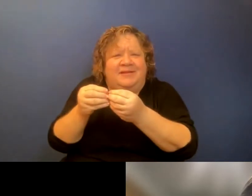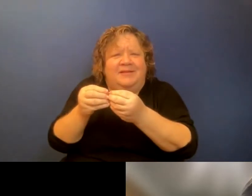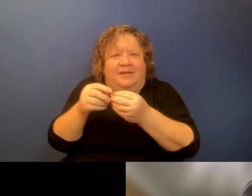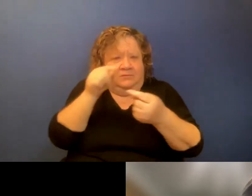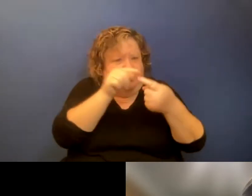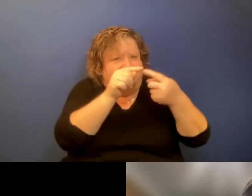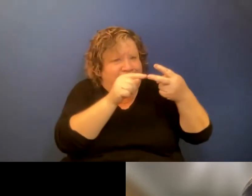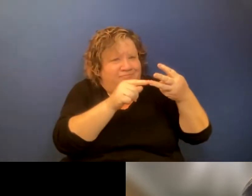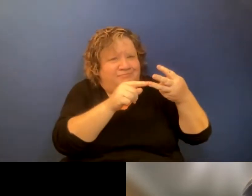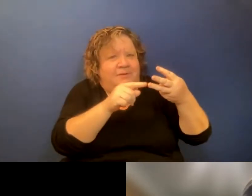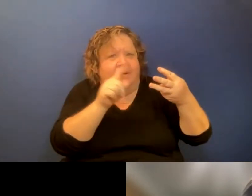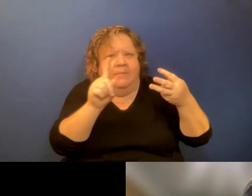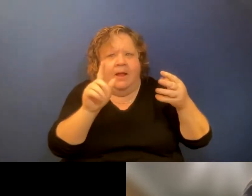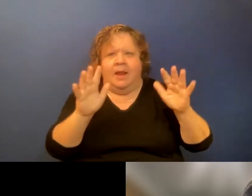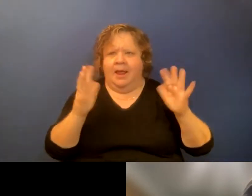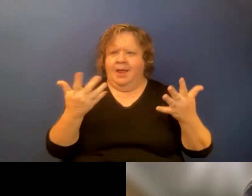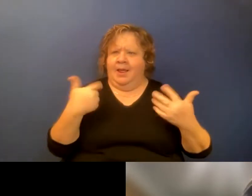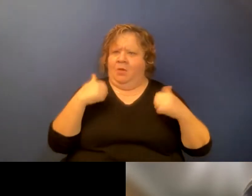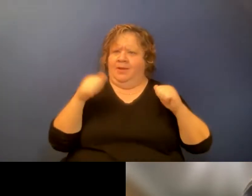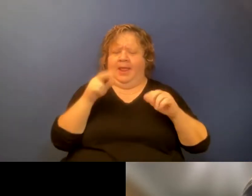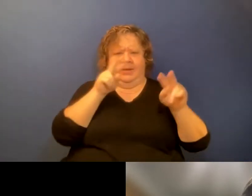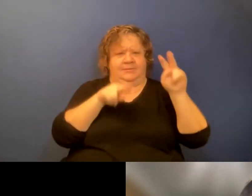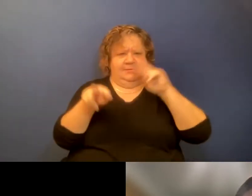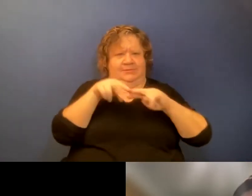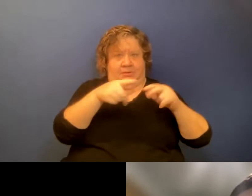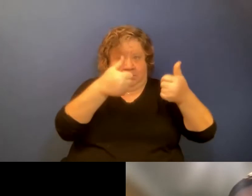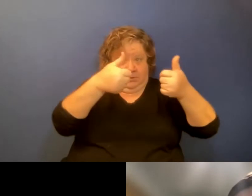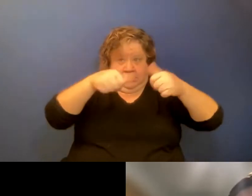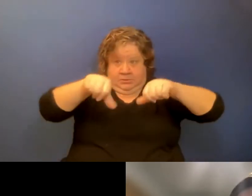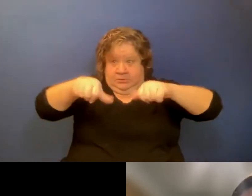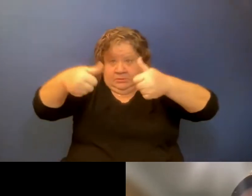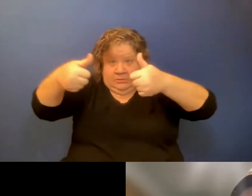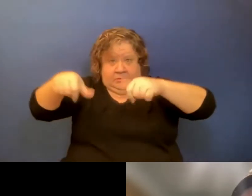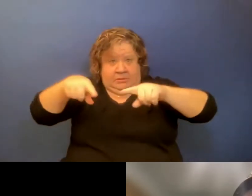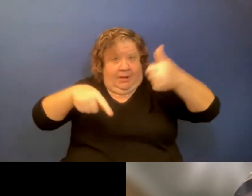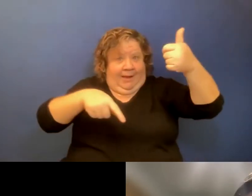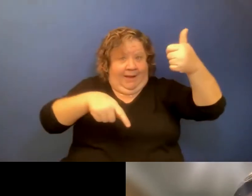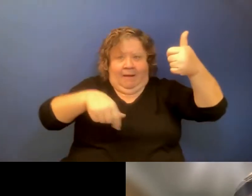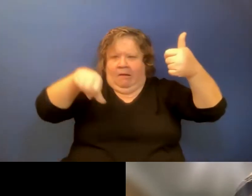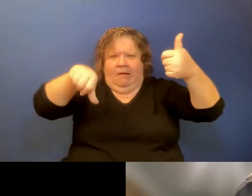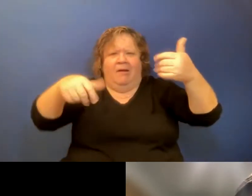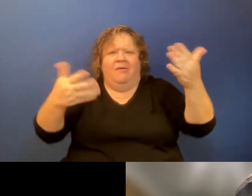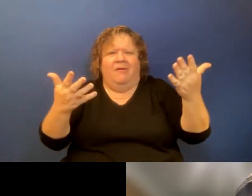if things have changed, and which approaches are really having a lasting impact. So these are things that